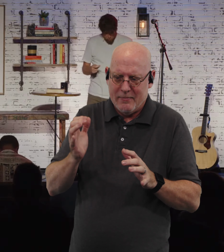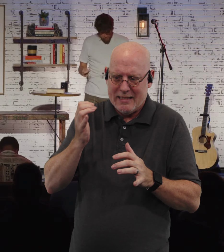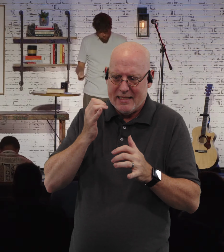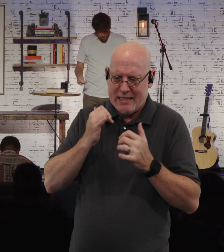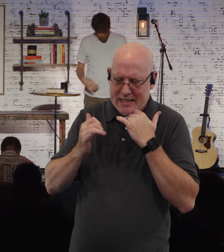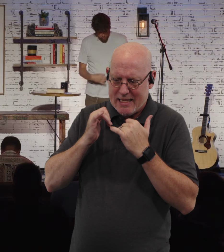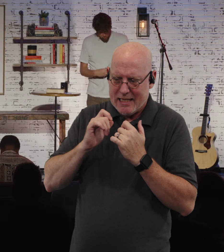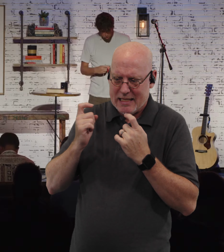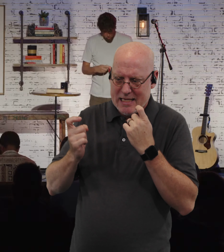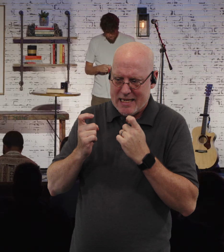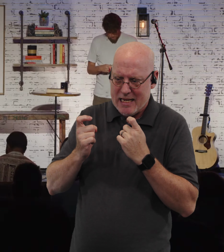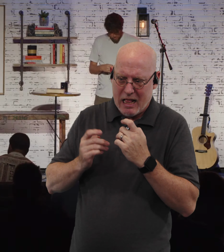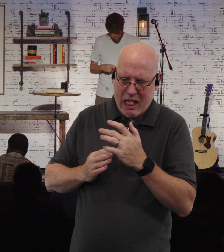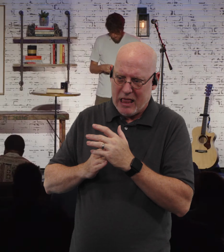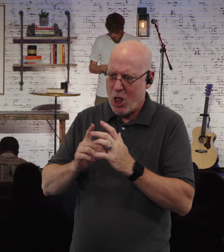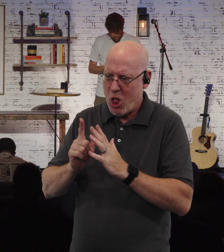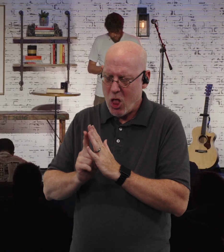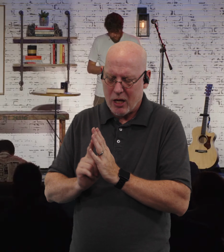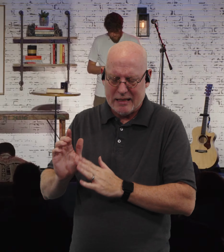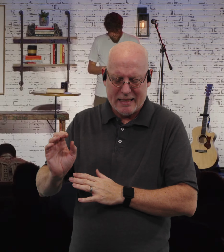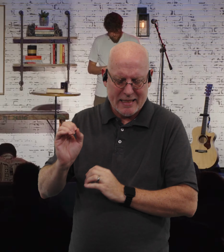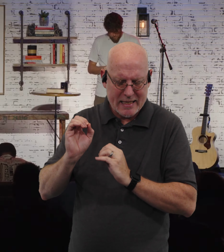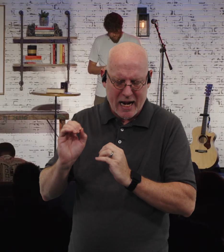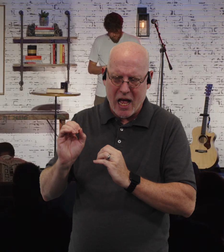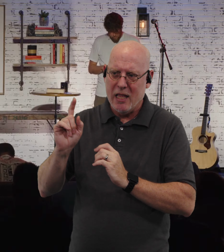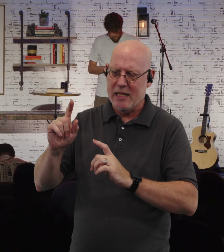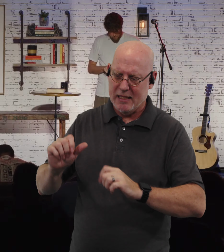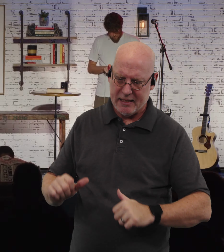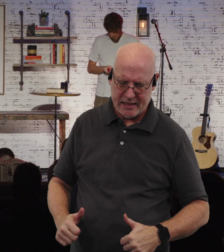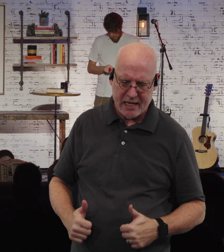sinning, transgressing your law, he lived